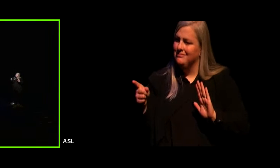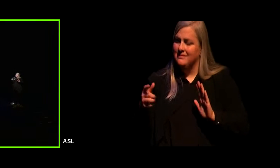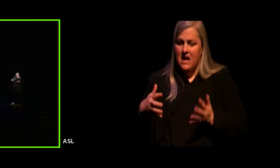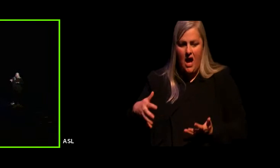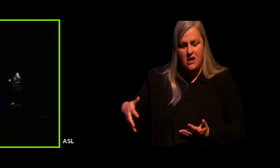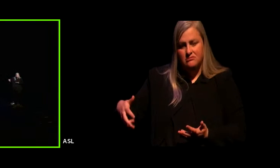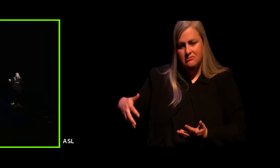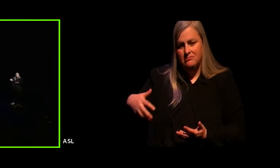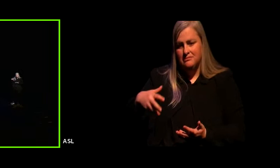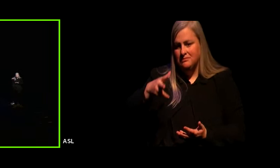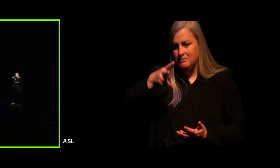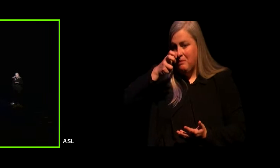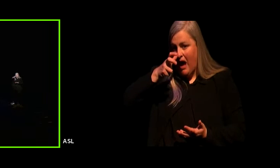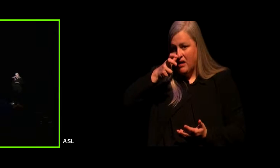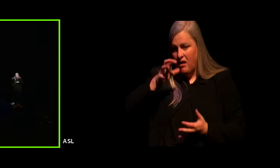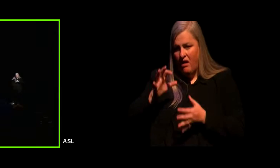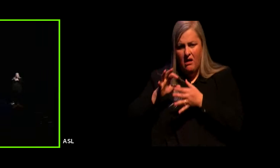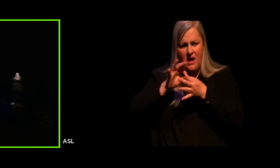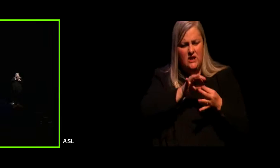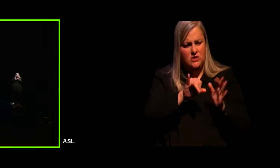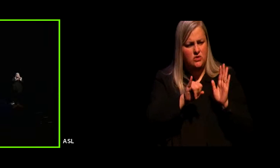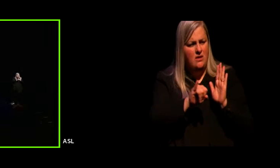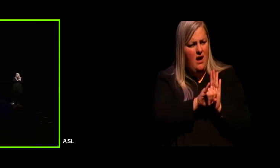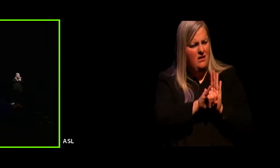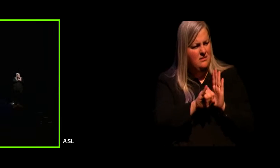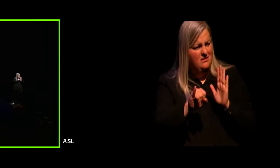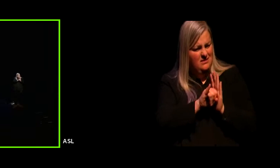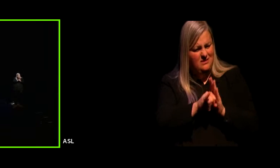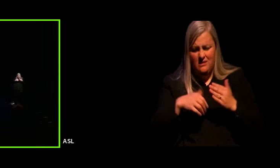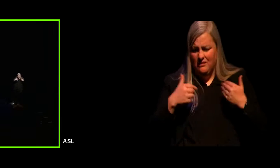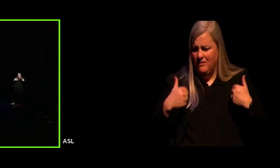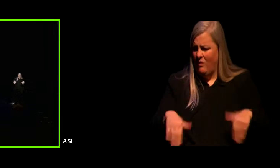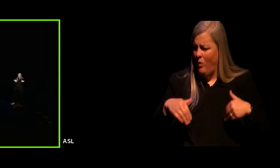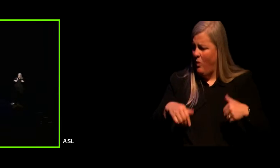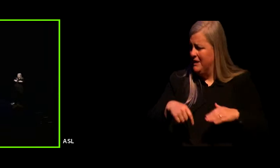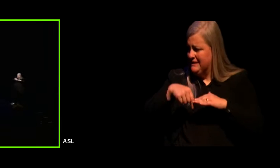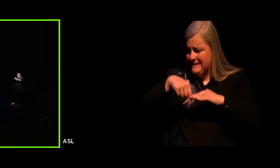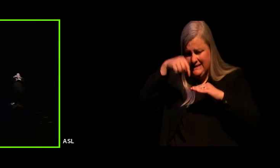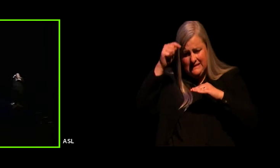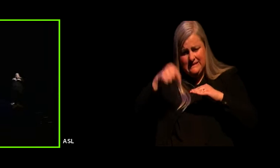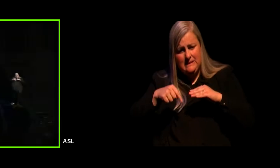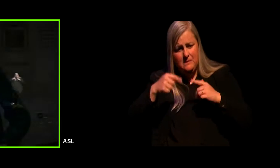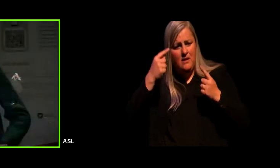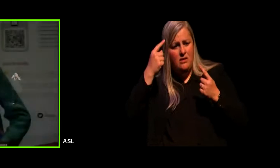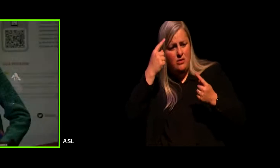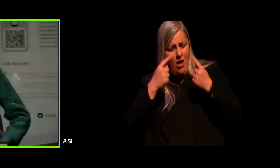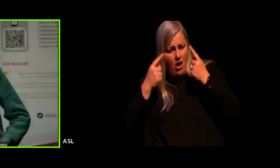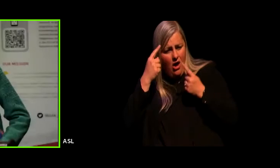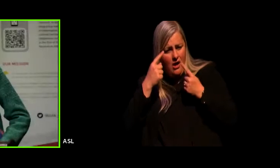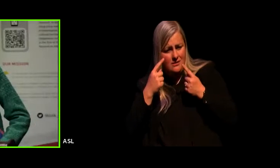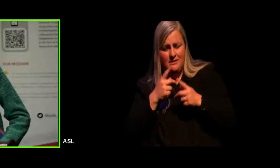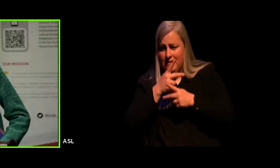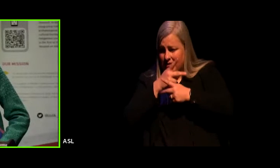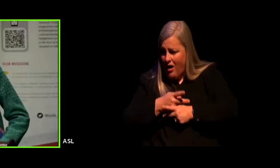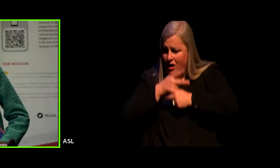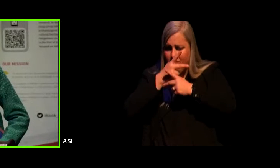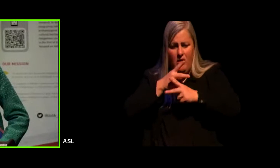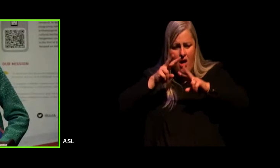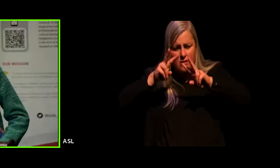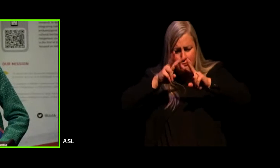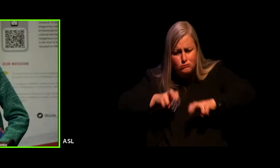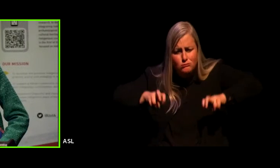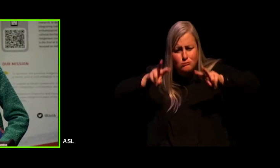bugs to identity. Okay. There is so much deep thought and careful examination and work